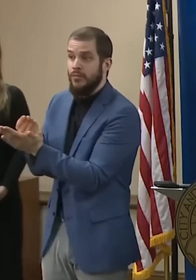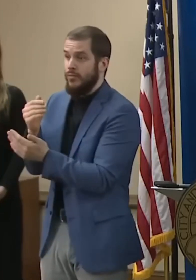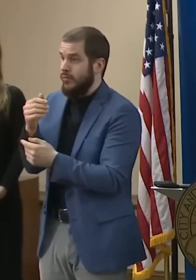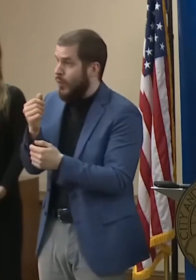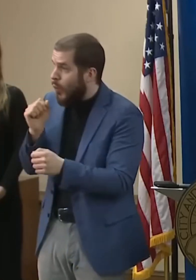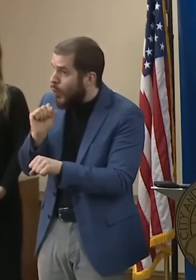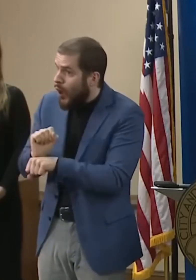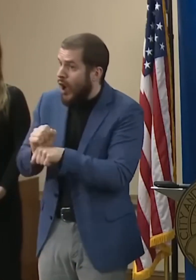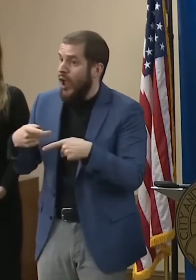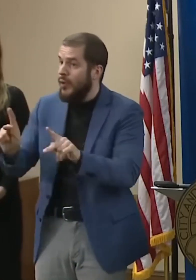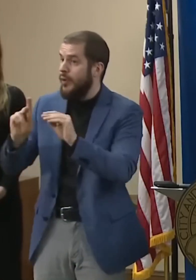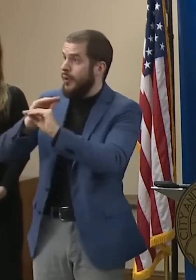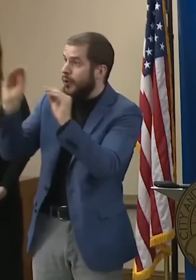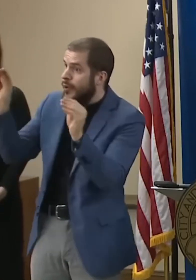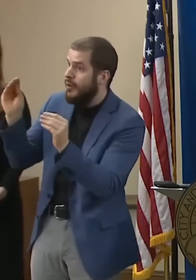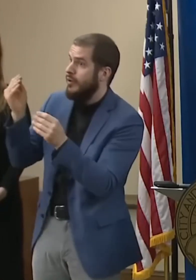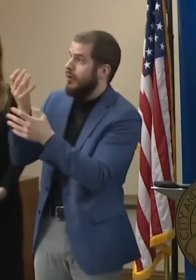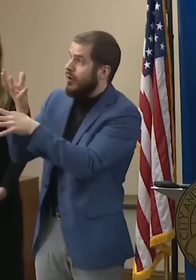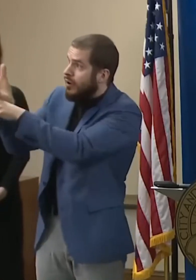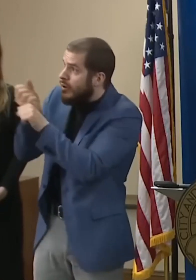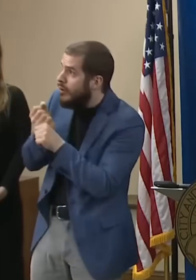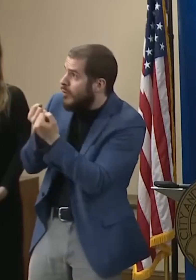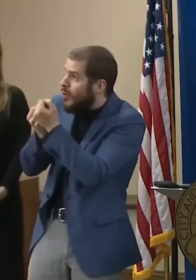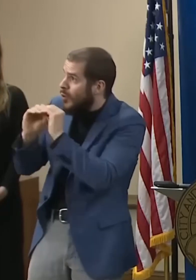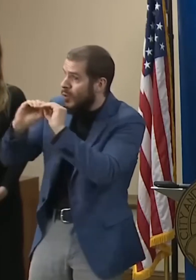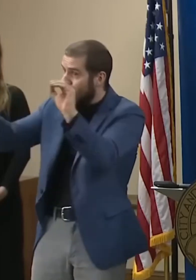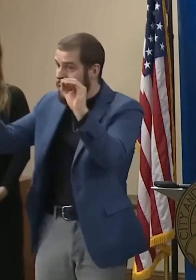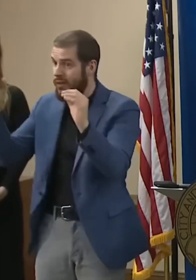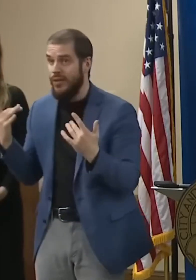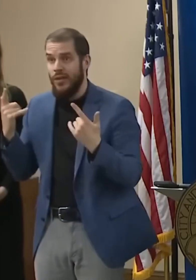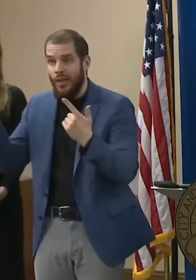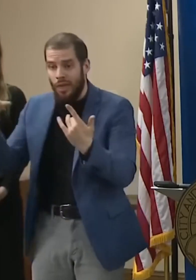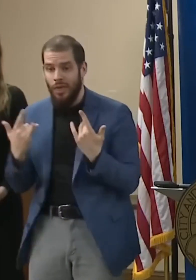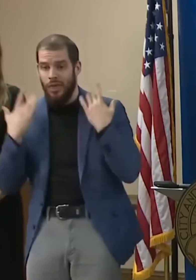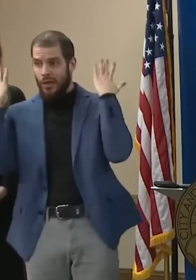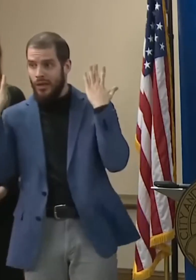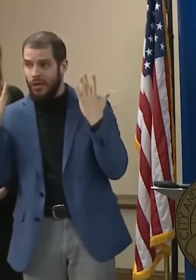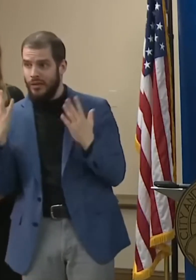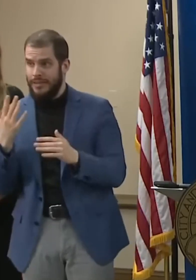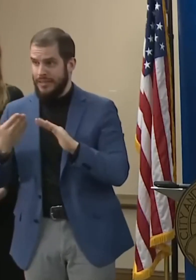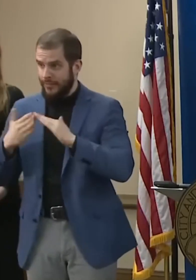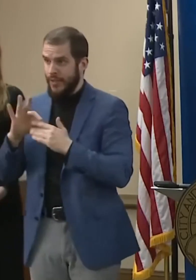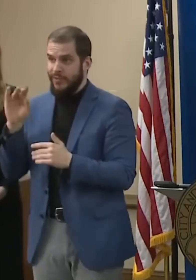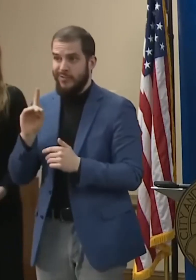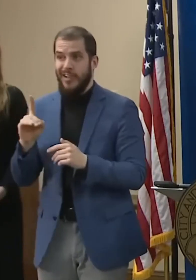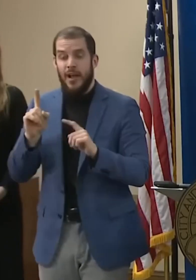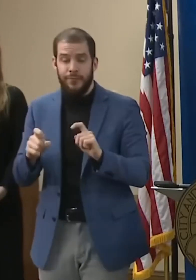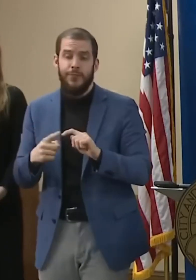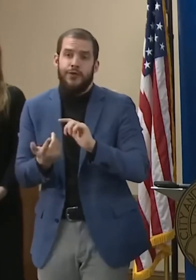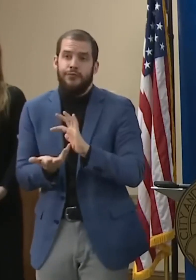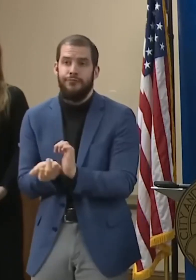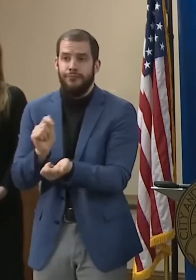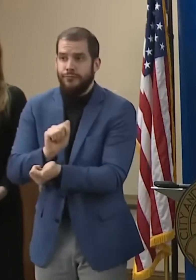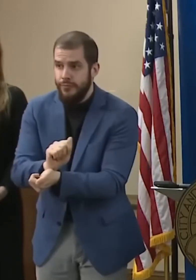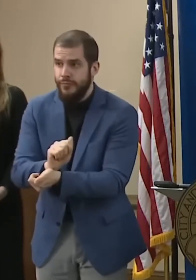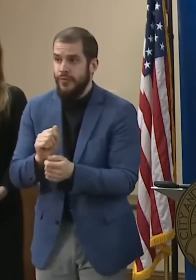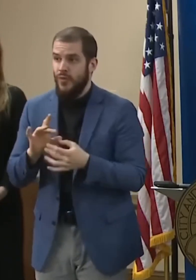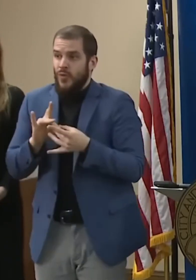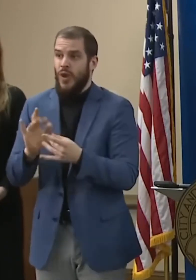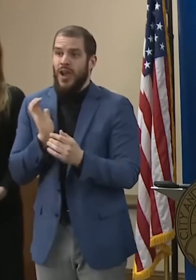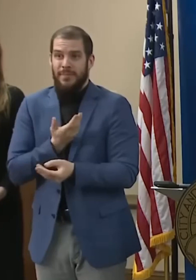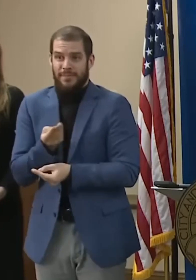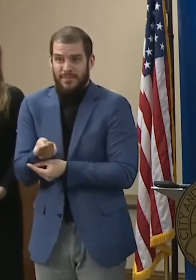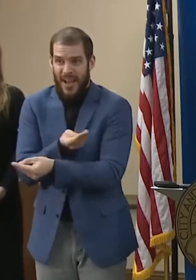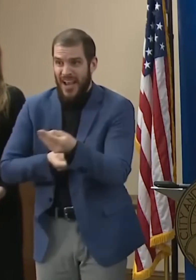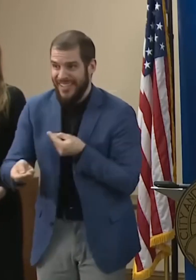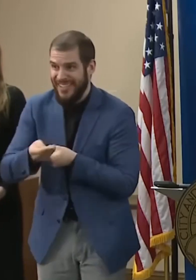without changes to policy, we are gonna have to make changes to what we can do in terms of our city budget and what we can do